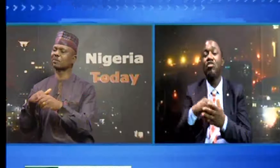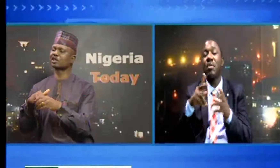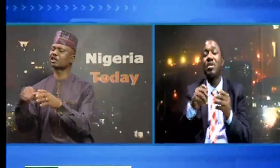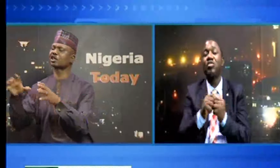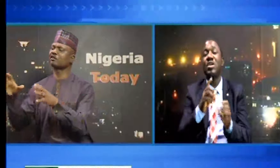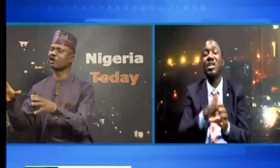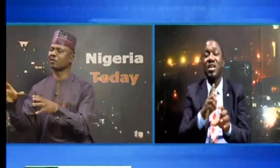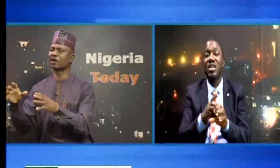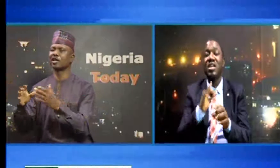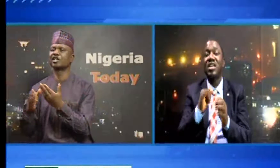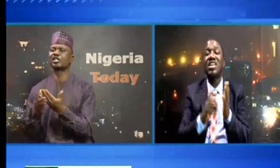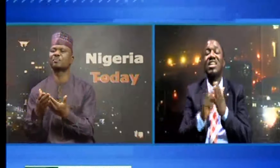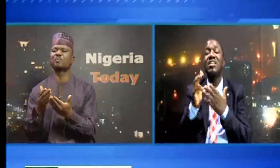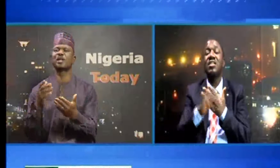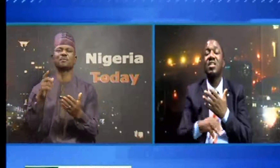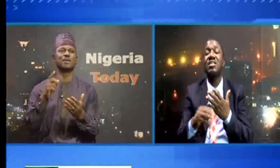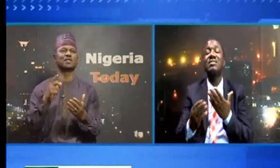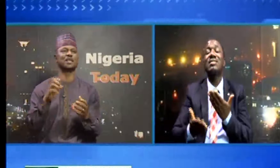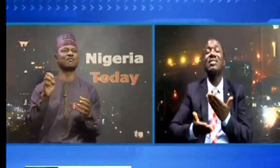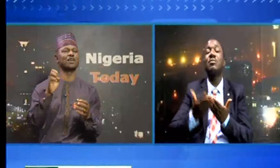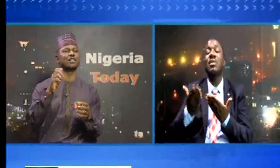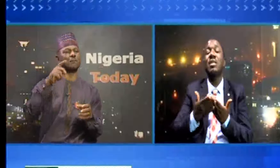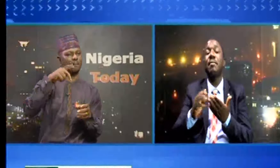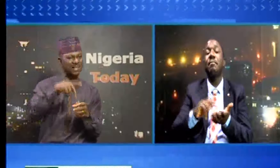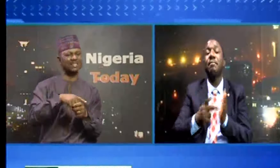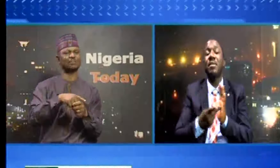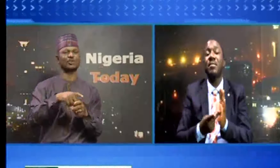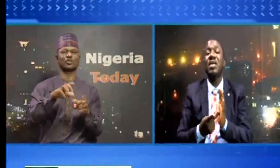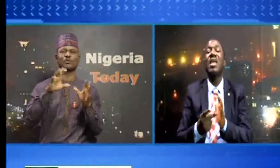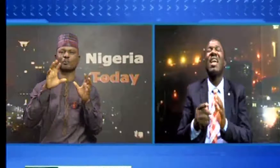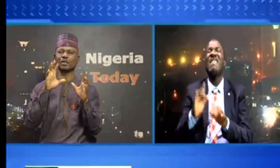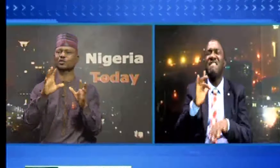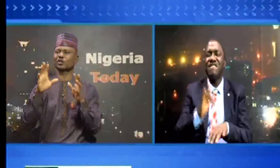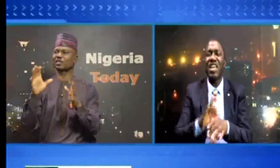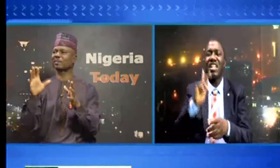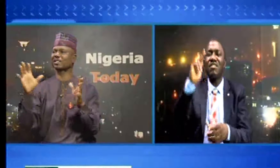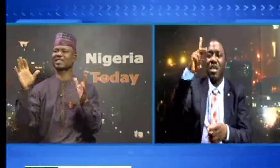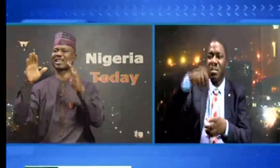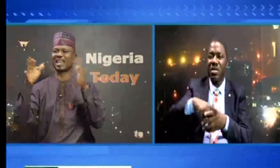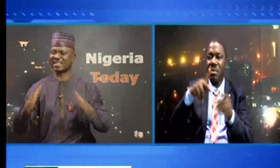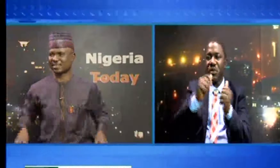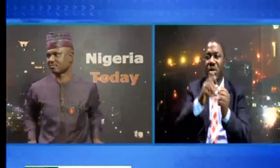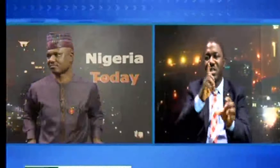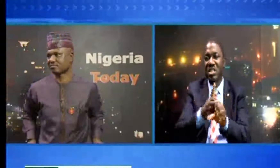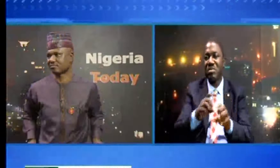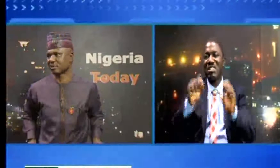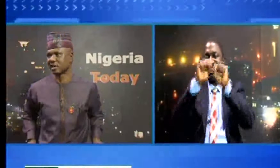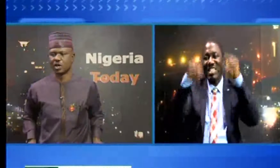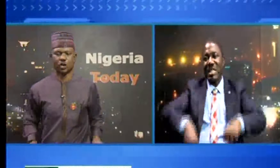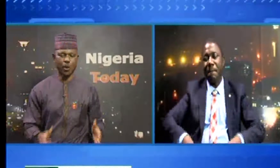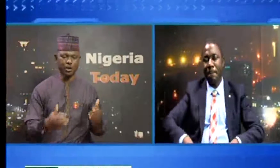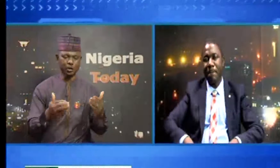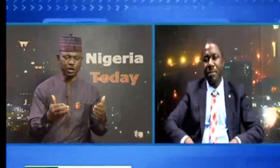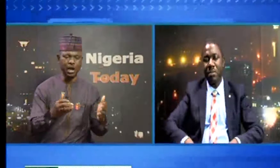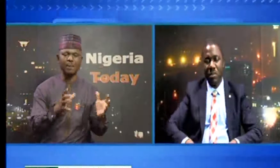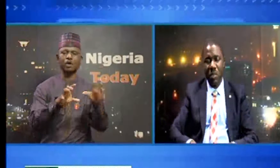with disabilities in development simply means effective participation of persons with disabilities in the entire system.